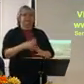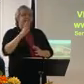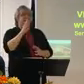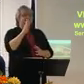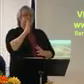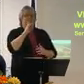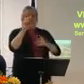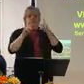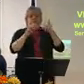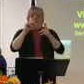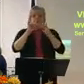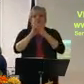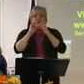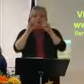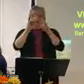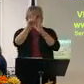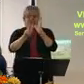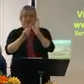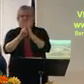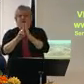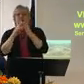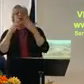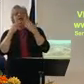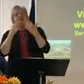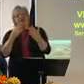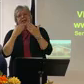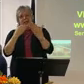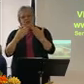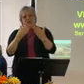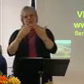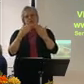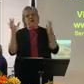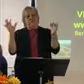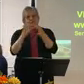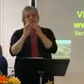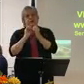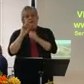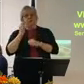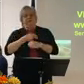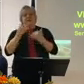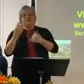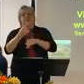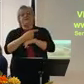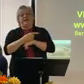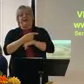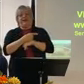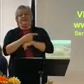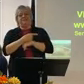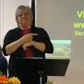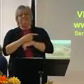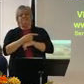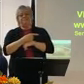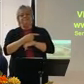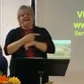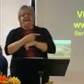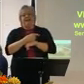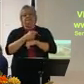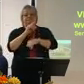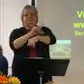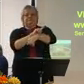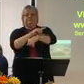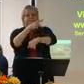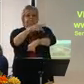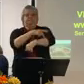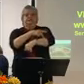talk to those who are watching live stream, thank you for joining us today. And our sister Alinda and then